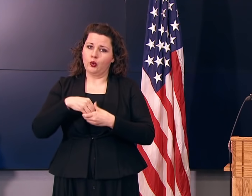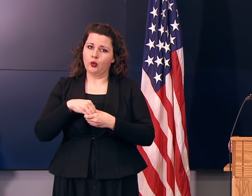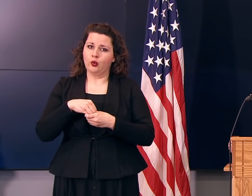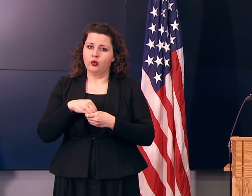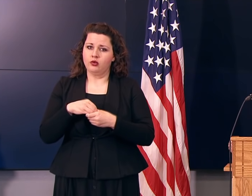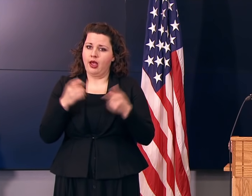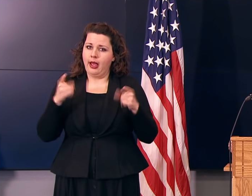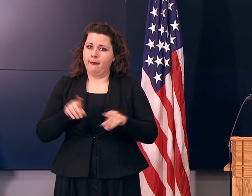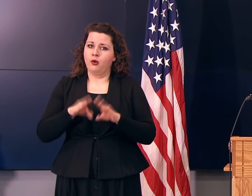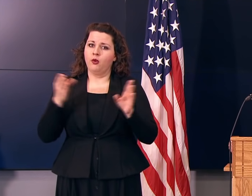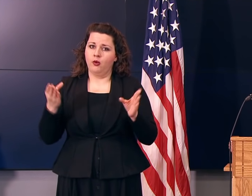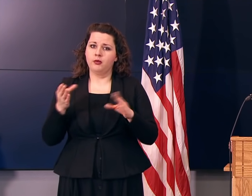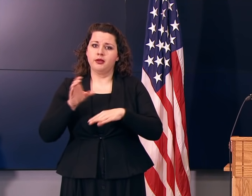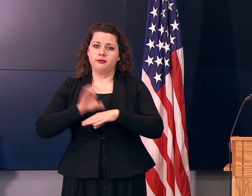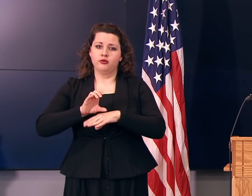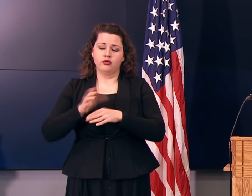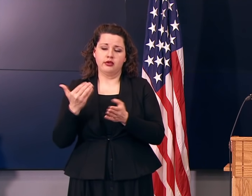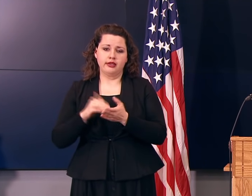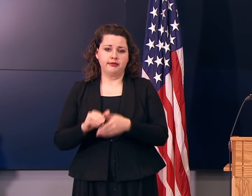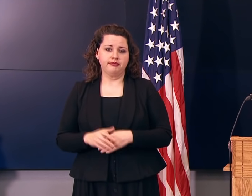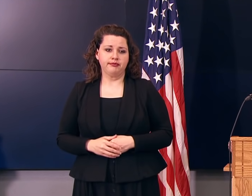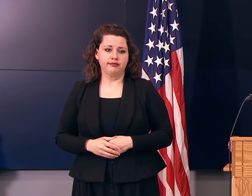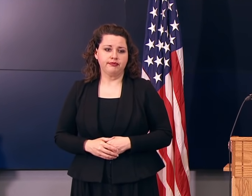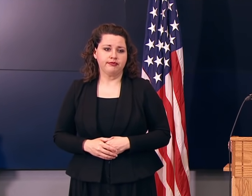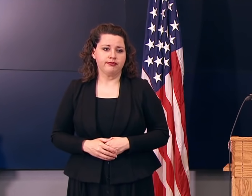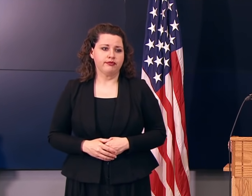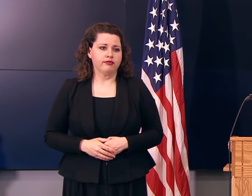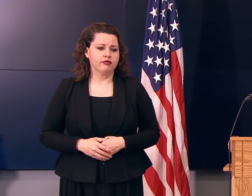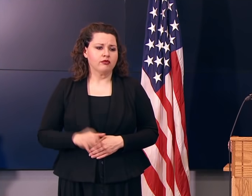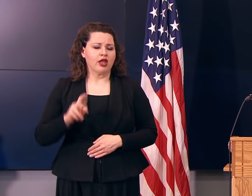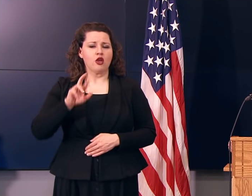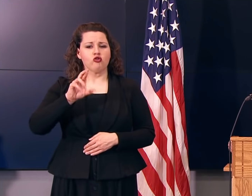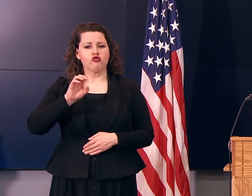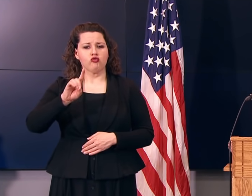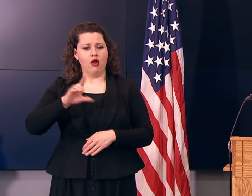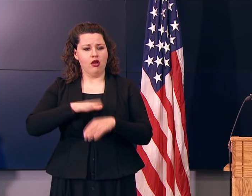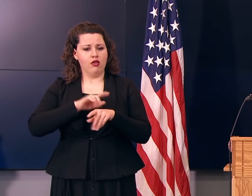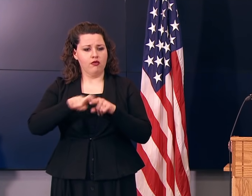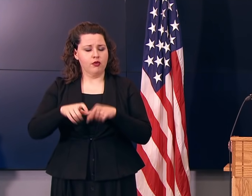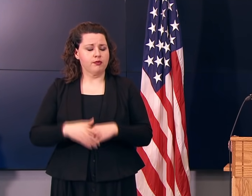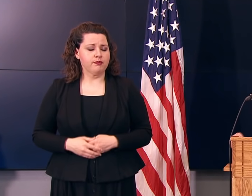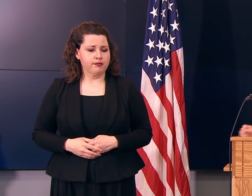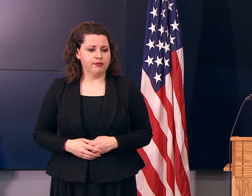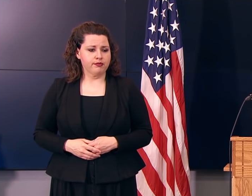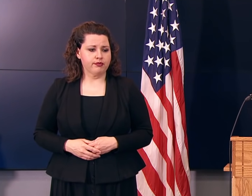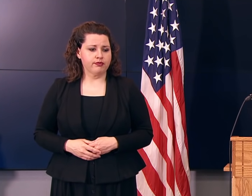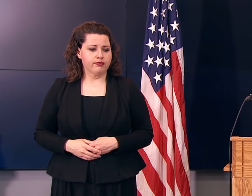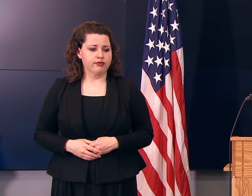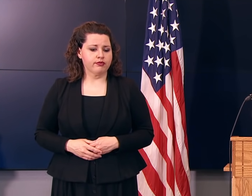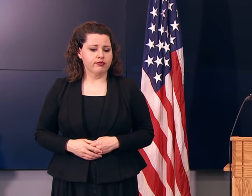our the services. All right, Rod, go ahead.